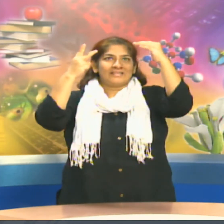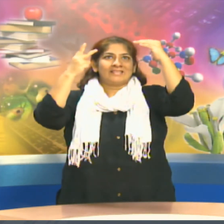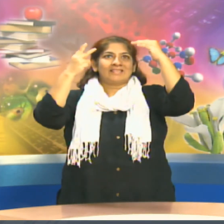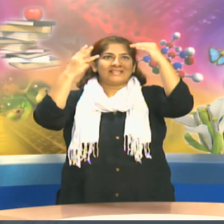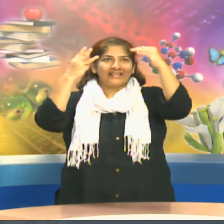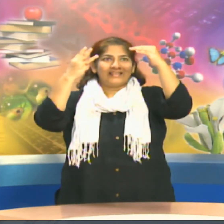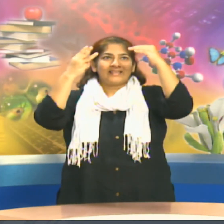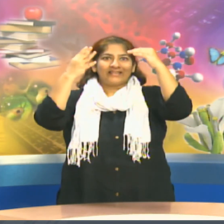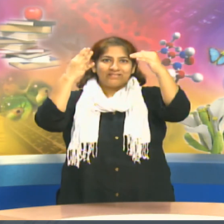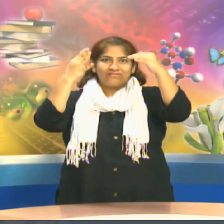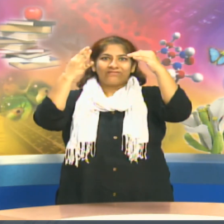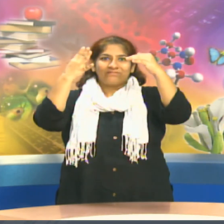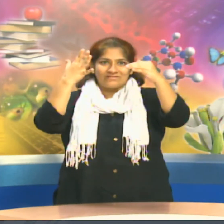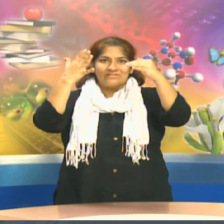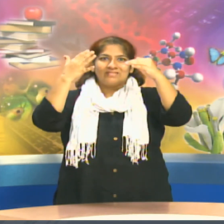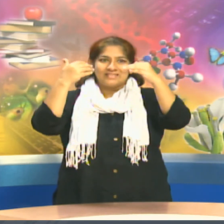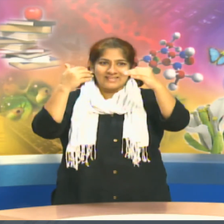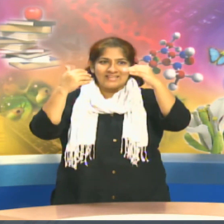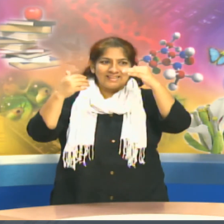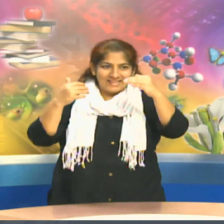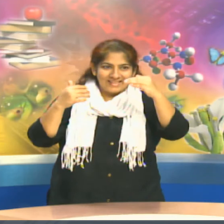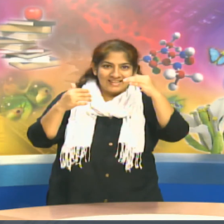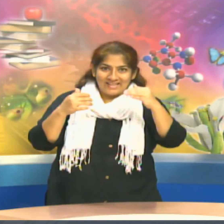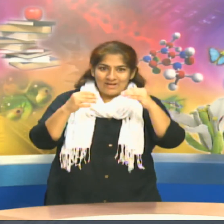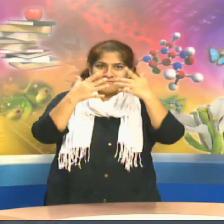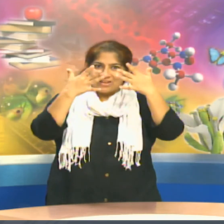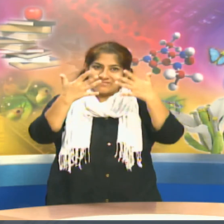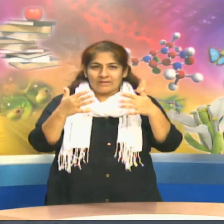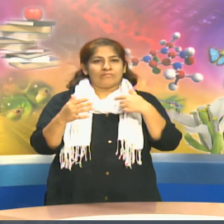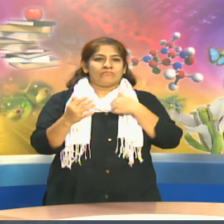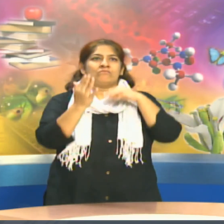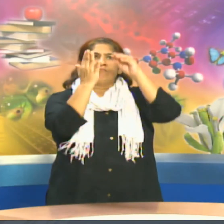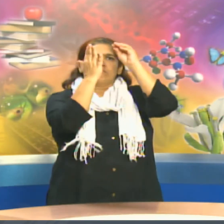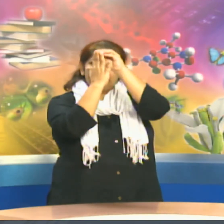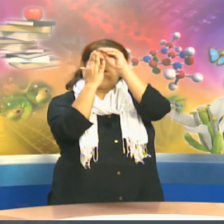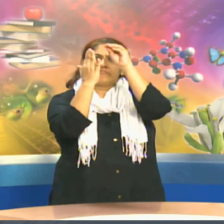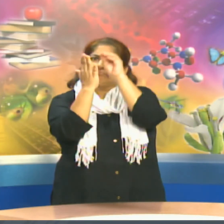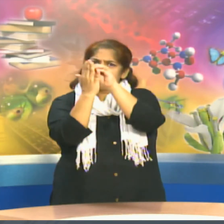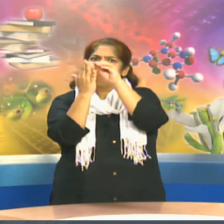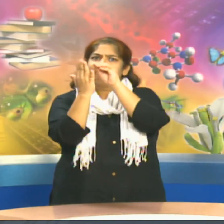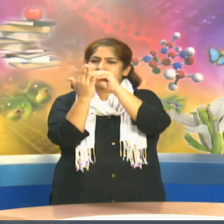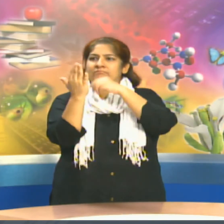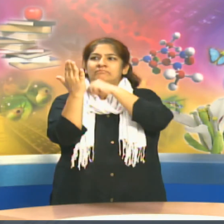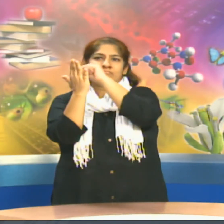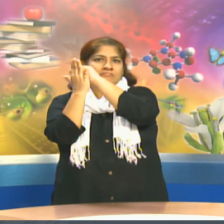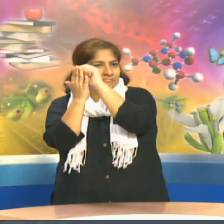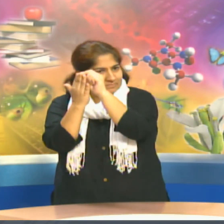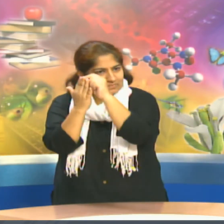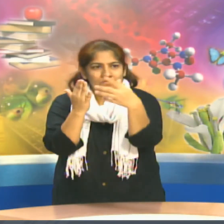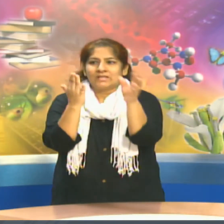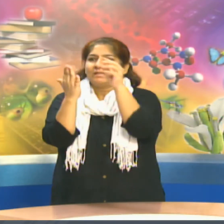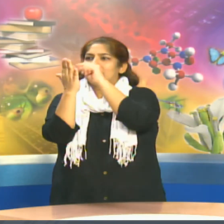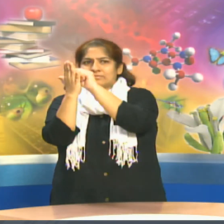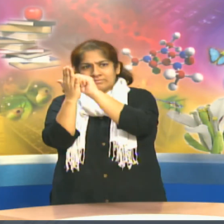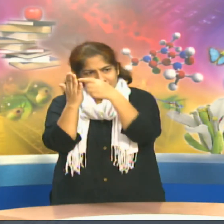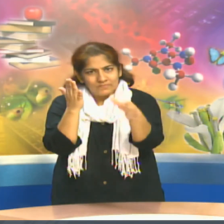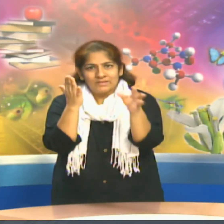like we earlier we discussed about few steps which we are following. So, similar way we put them in